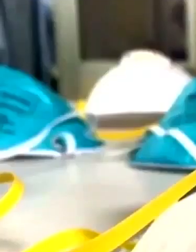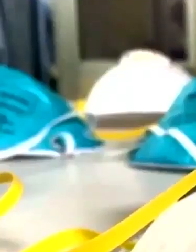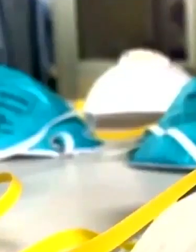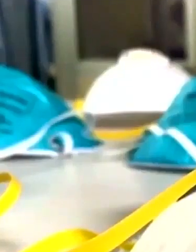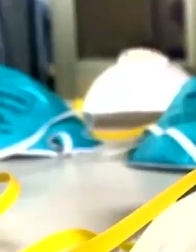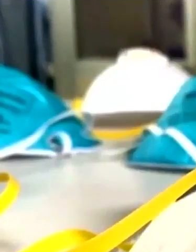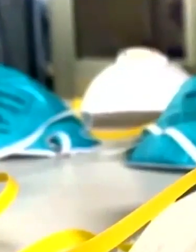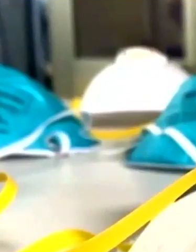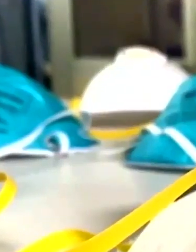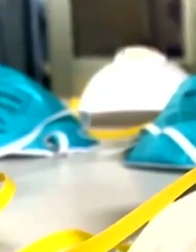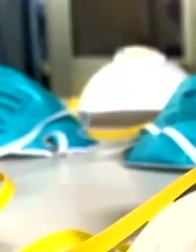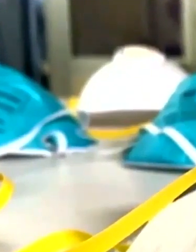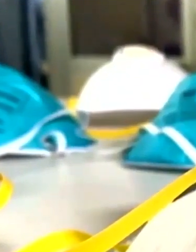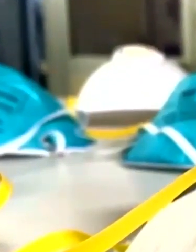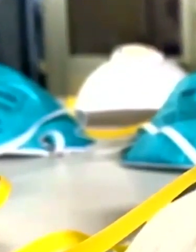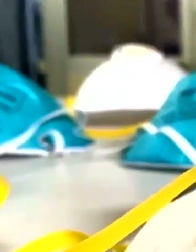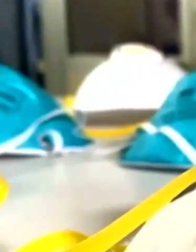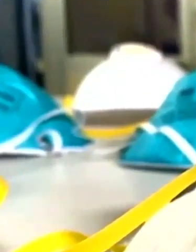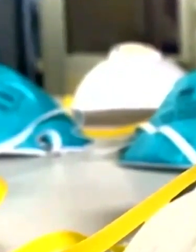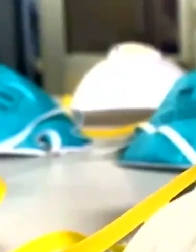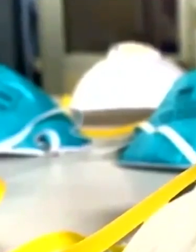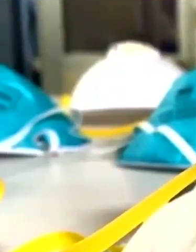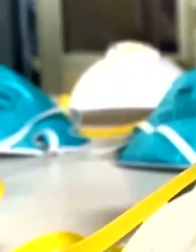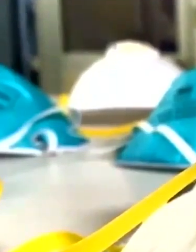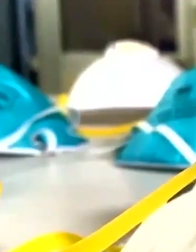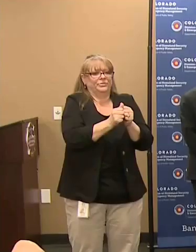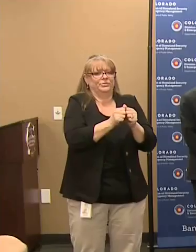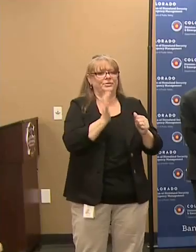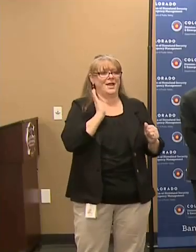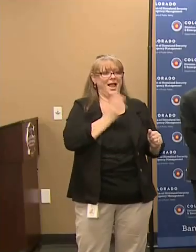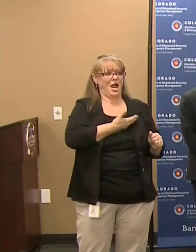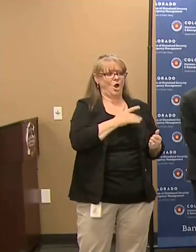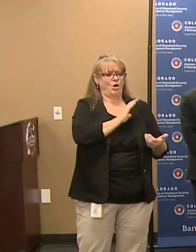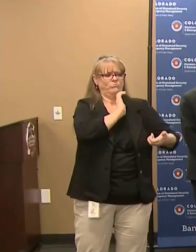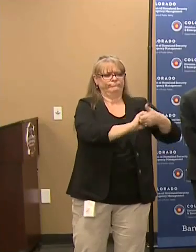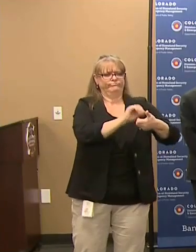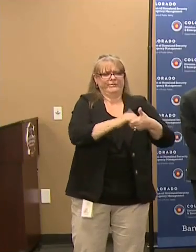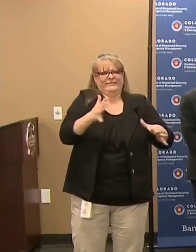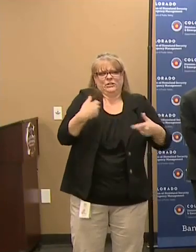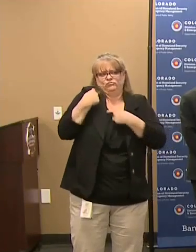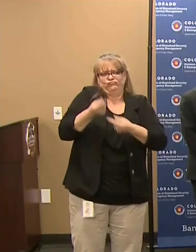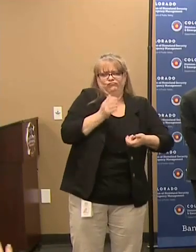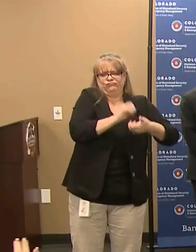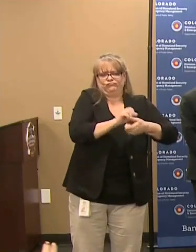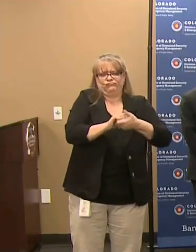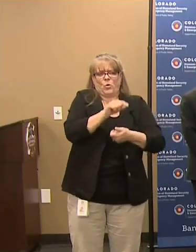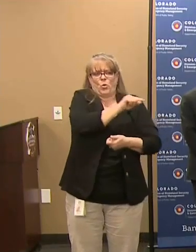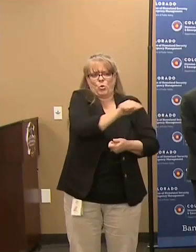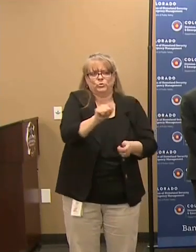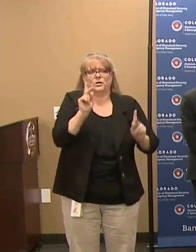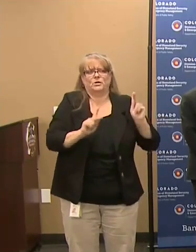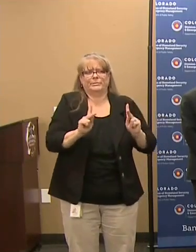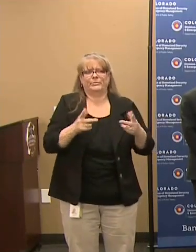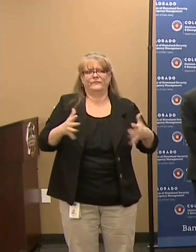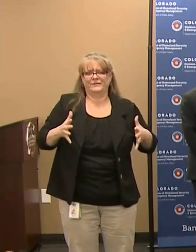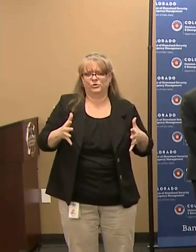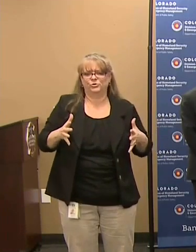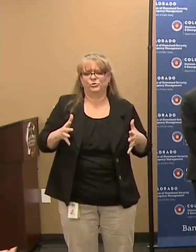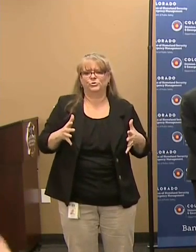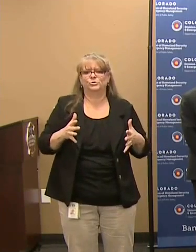transit. But that fragile new supply relationship comes with a stark warning. This might be April Fool's Day, but Colorado isn't going to be anybody's fool. We